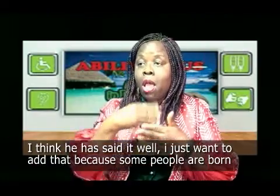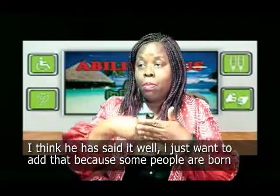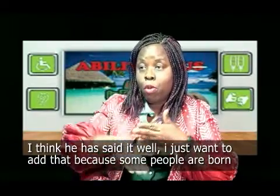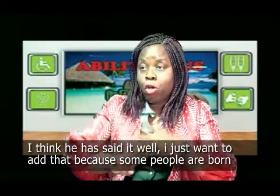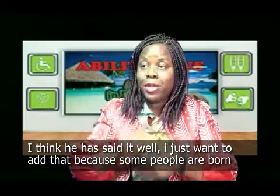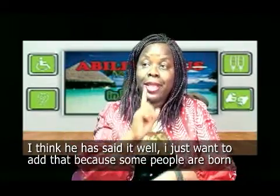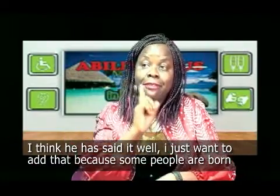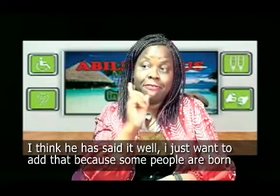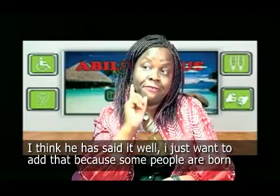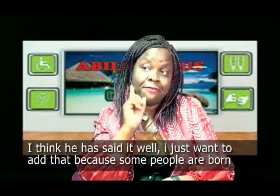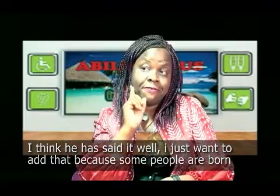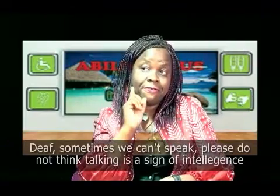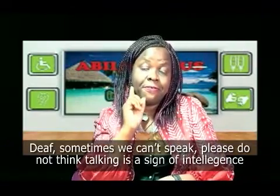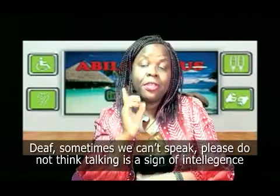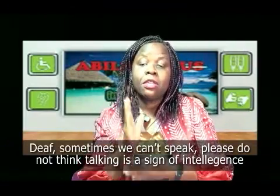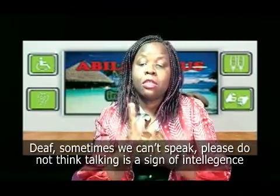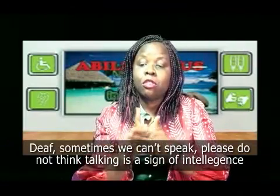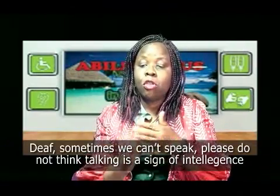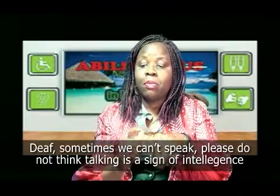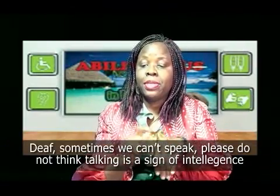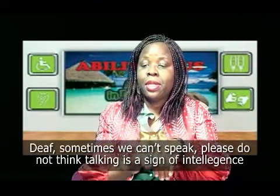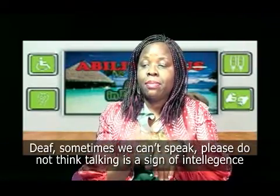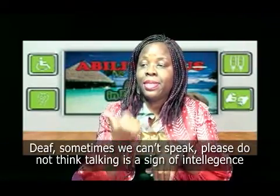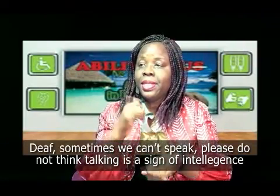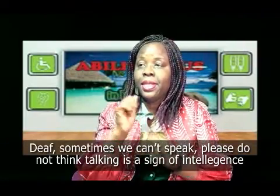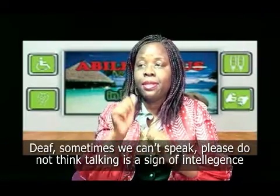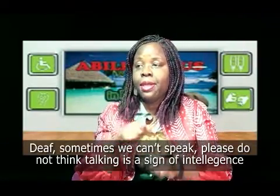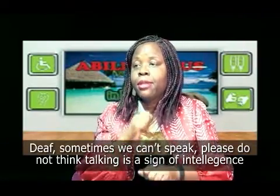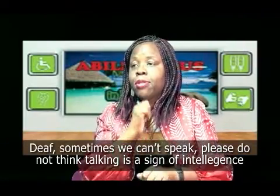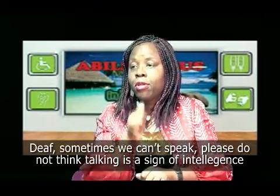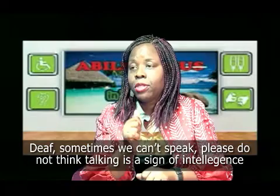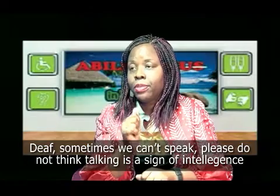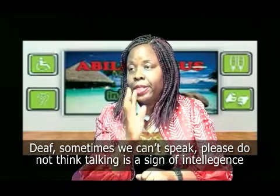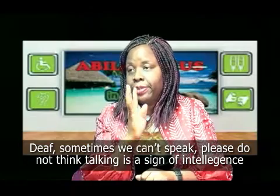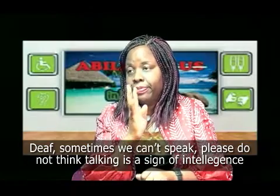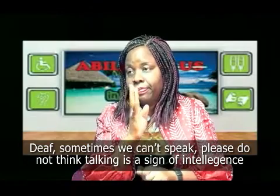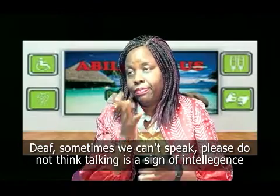because some persons are born deaf, sometimes they can't speak.